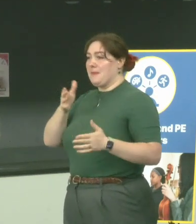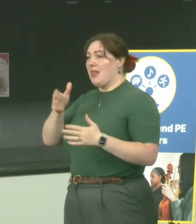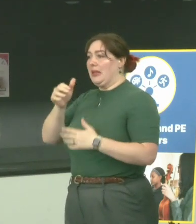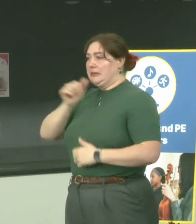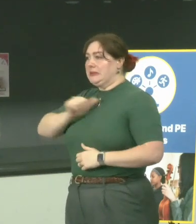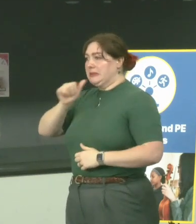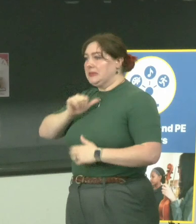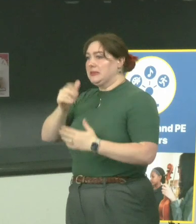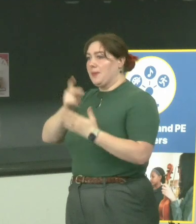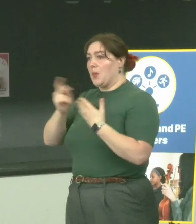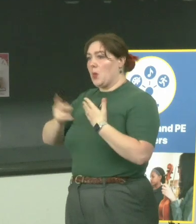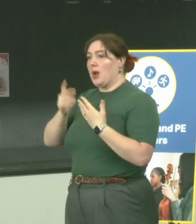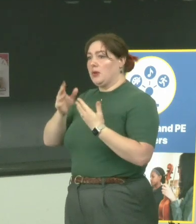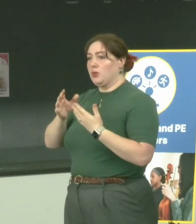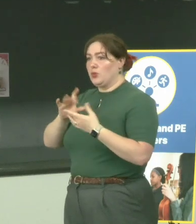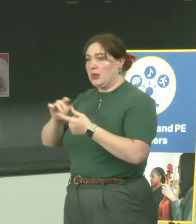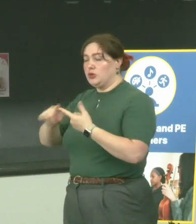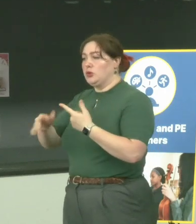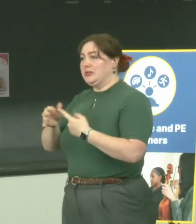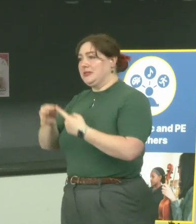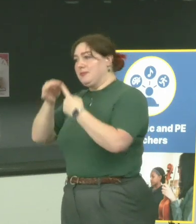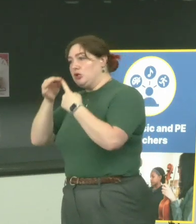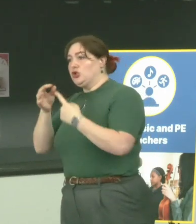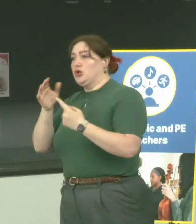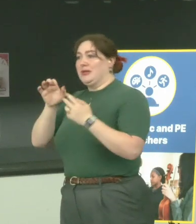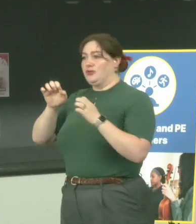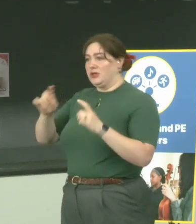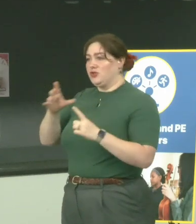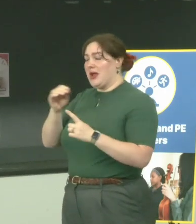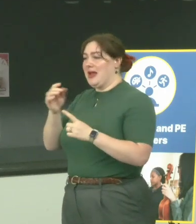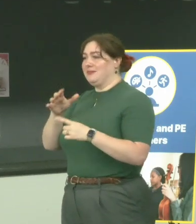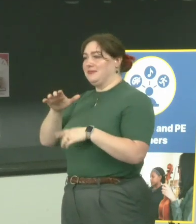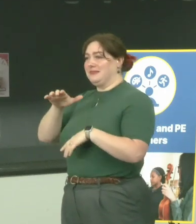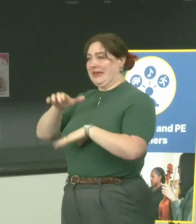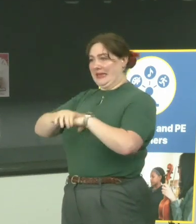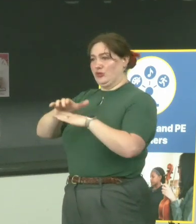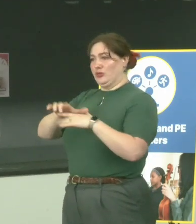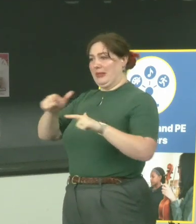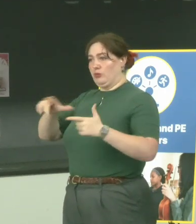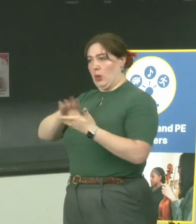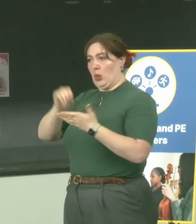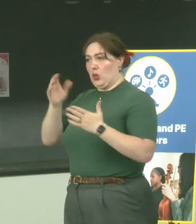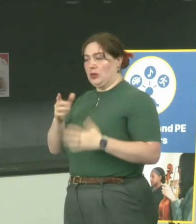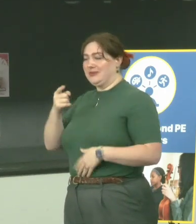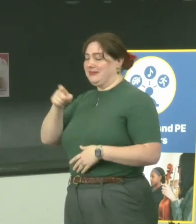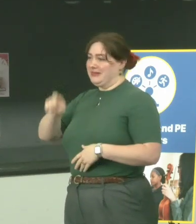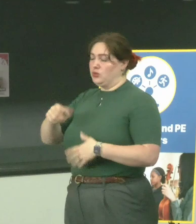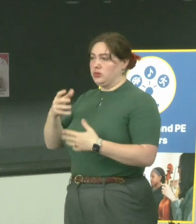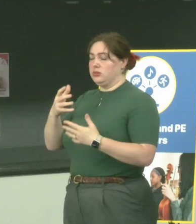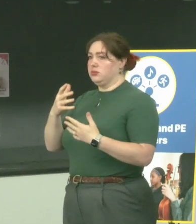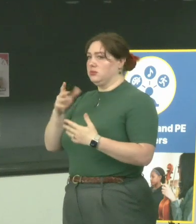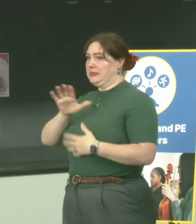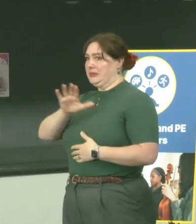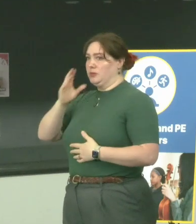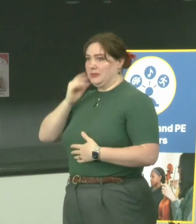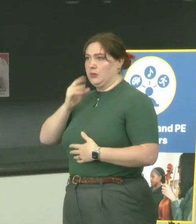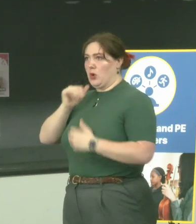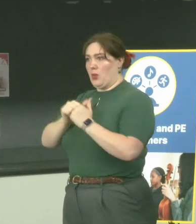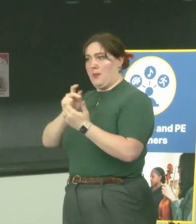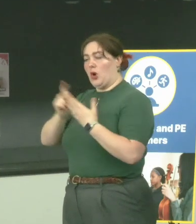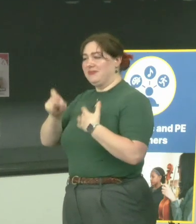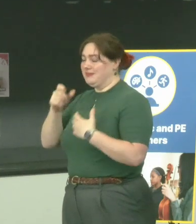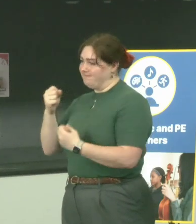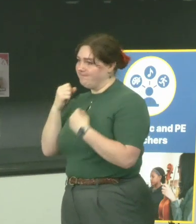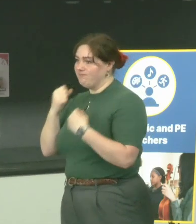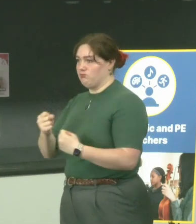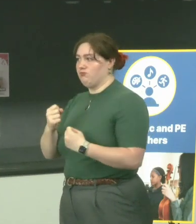special education and inclusion. Our English language learners, they need to experience strong programs. Our highly